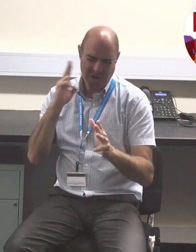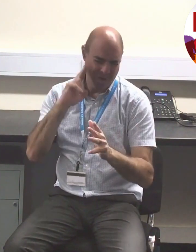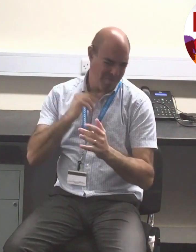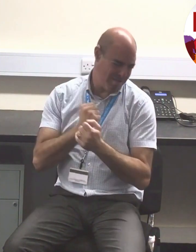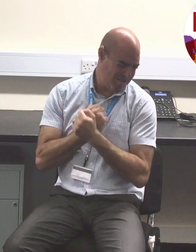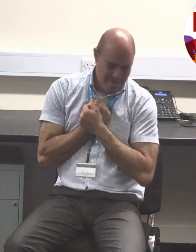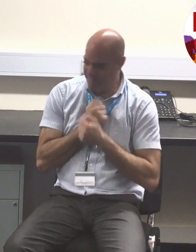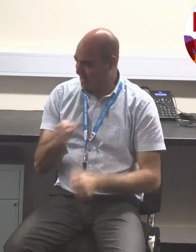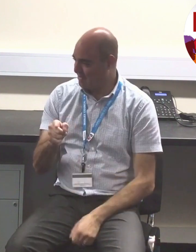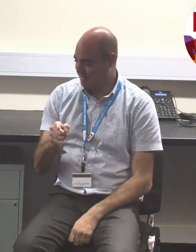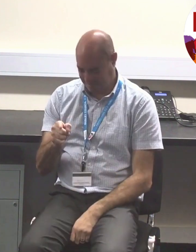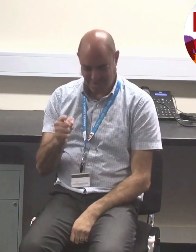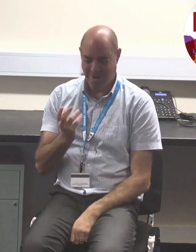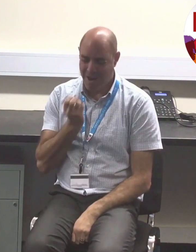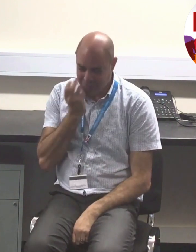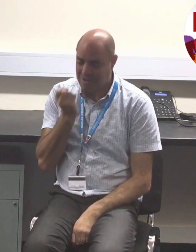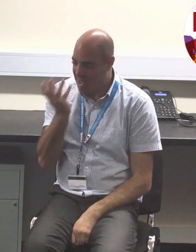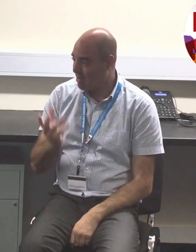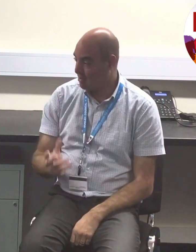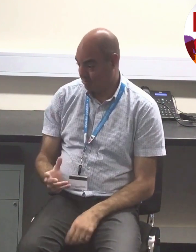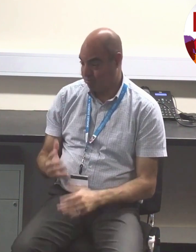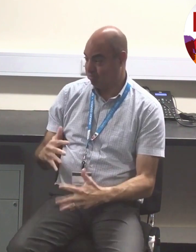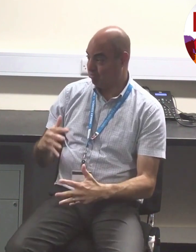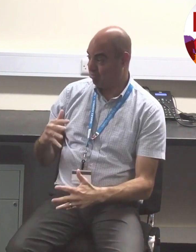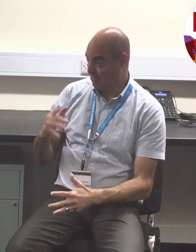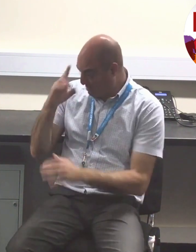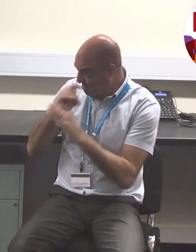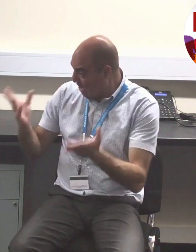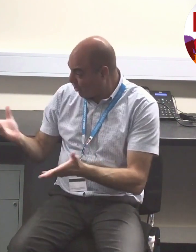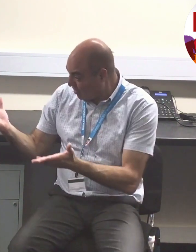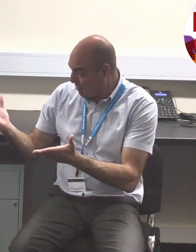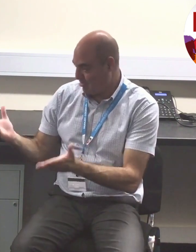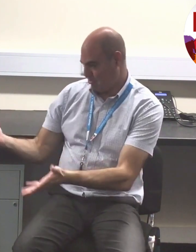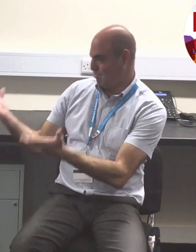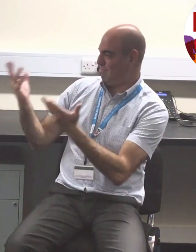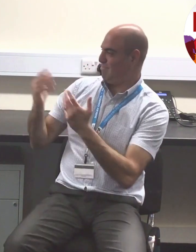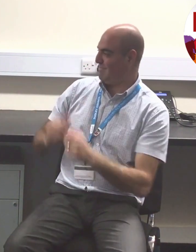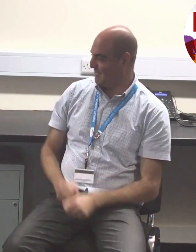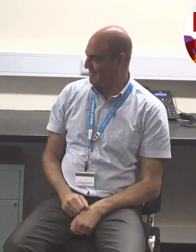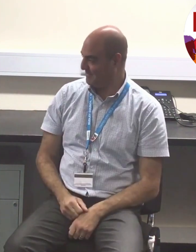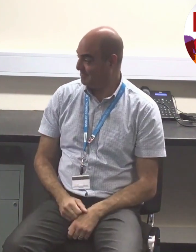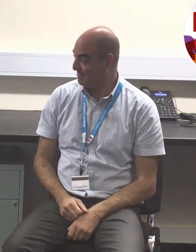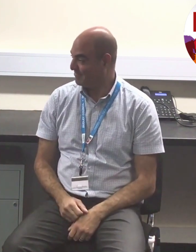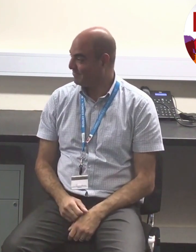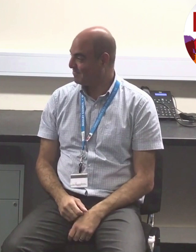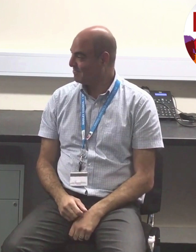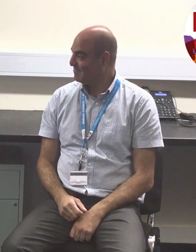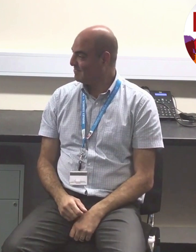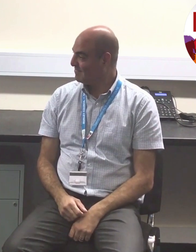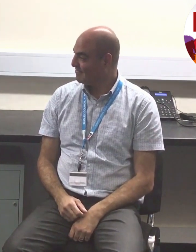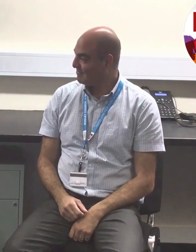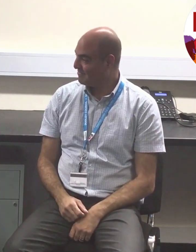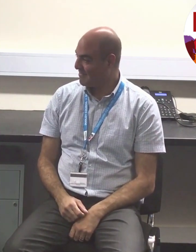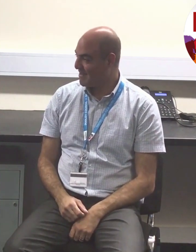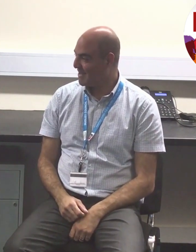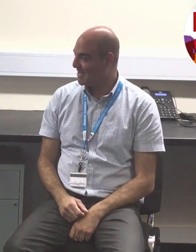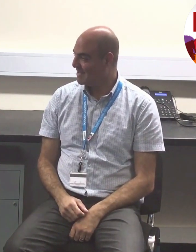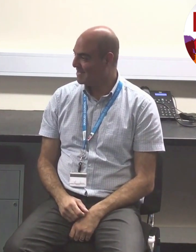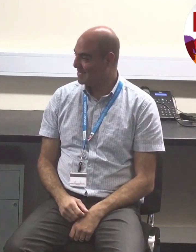fantastic. I would love that. Deaf people would love that, having access to it every day. Can you imagine, Andrew? That would be great. I could do. I think